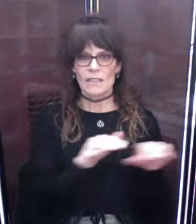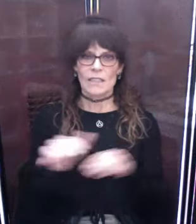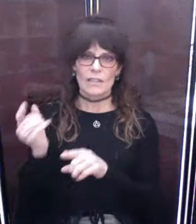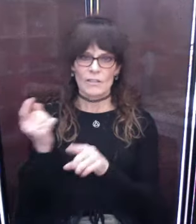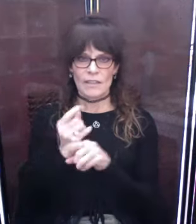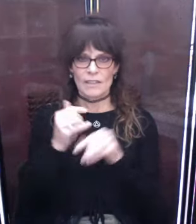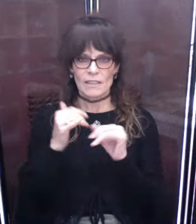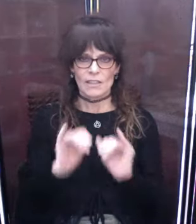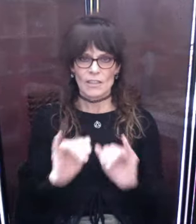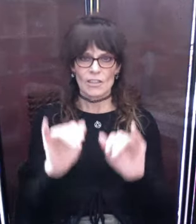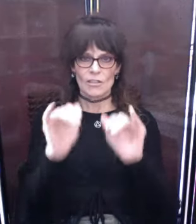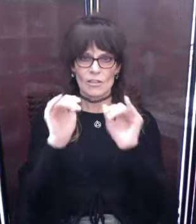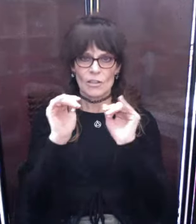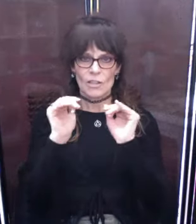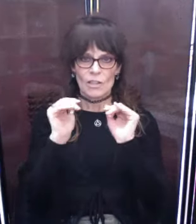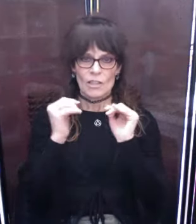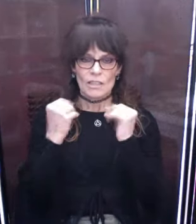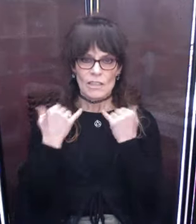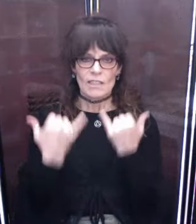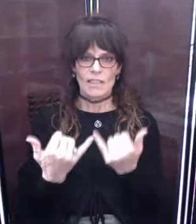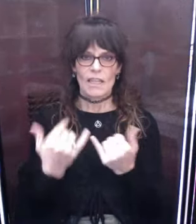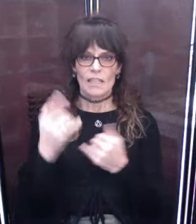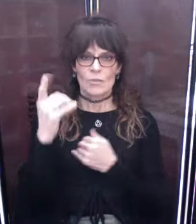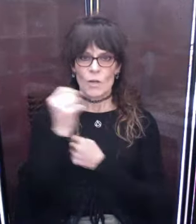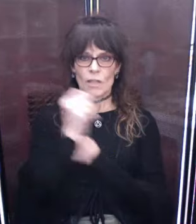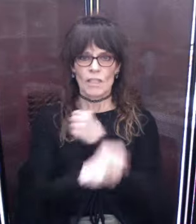to do today at 20 years into this deal, is surrender.